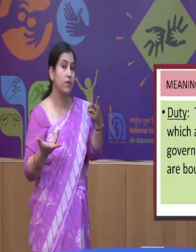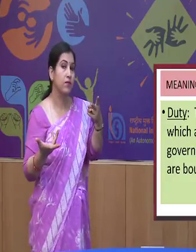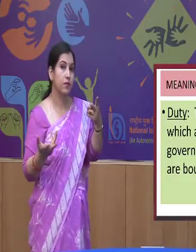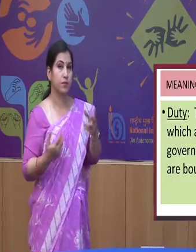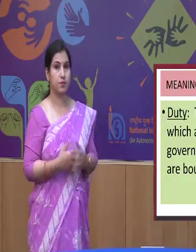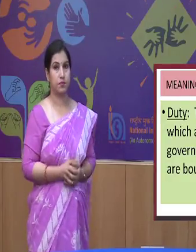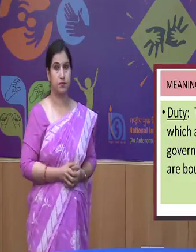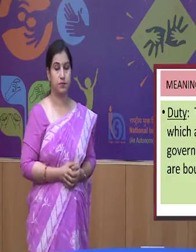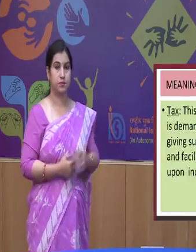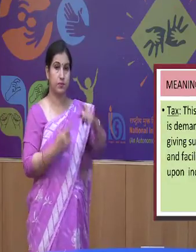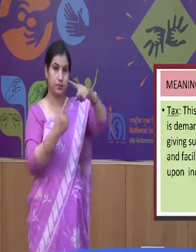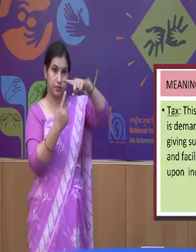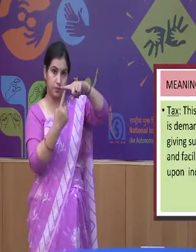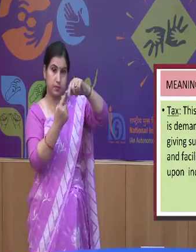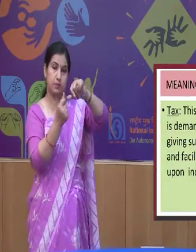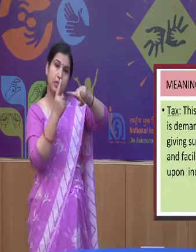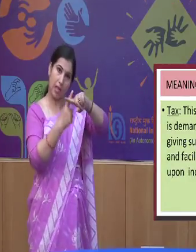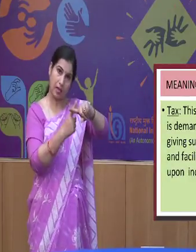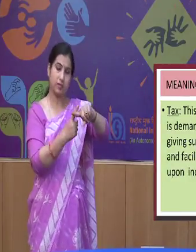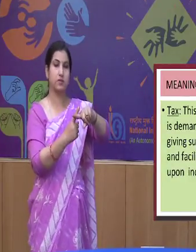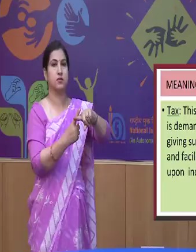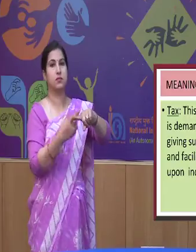that is tax.